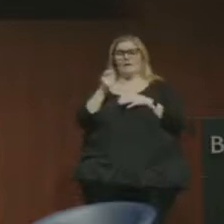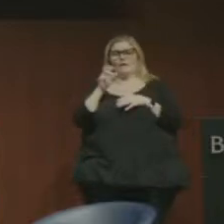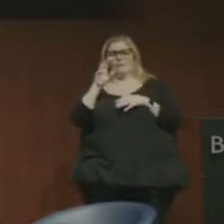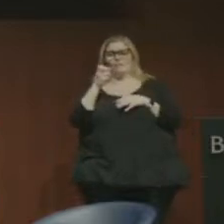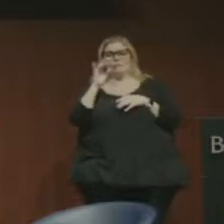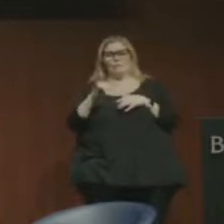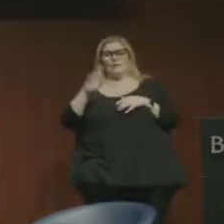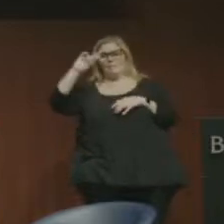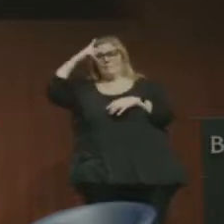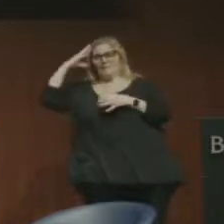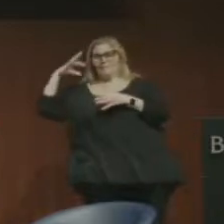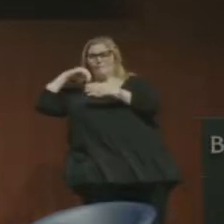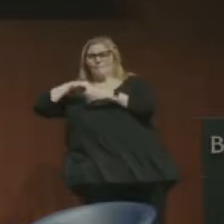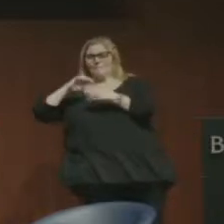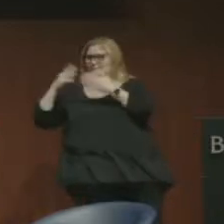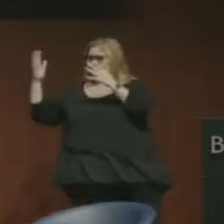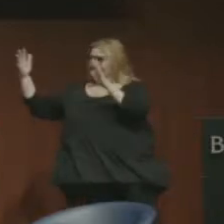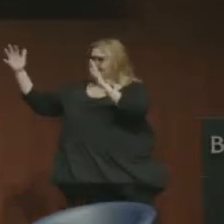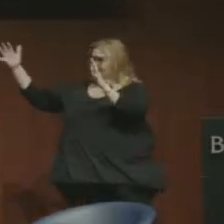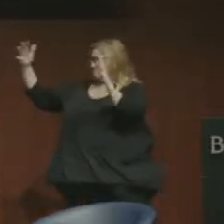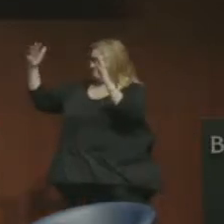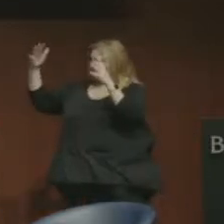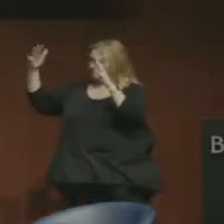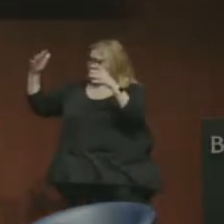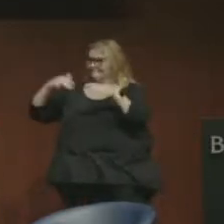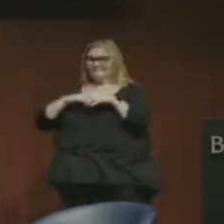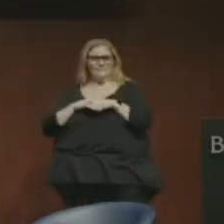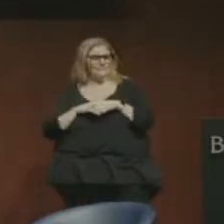political engagement. So let's welcome our panelists.